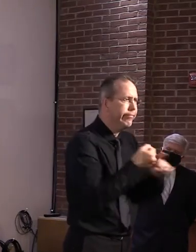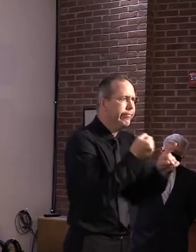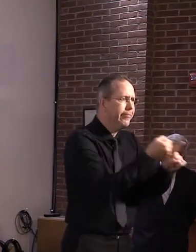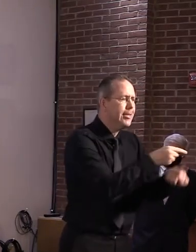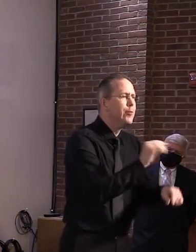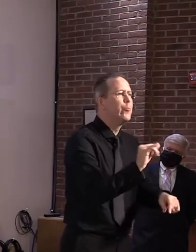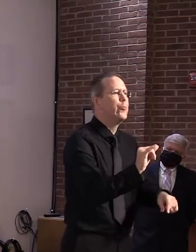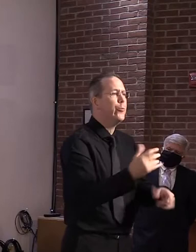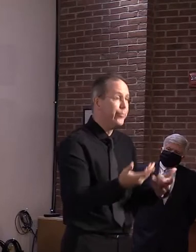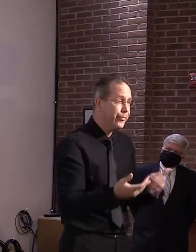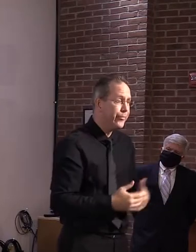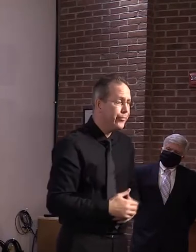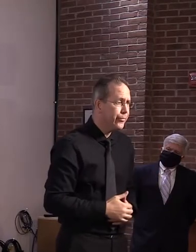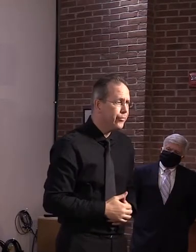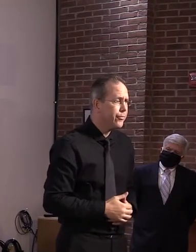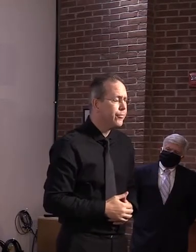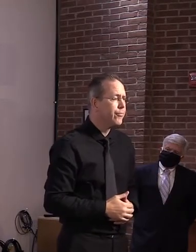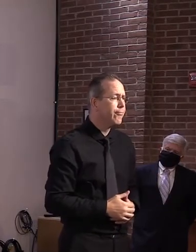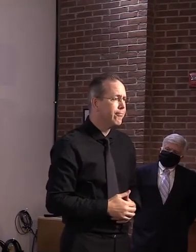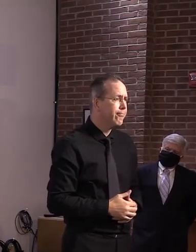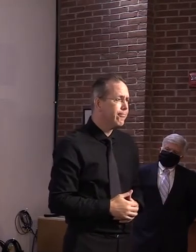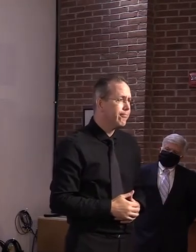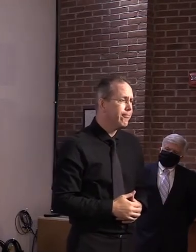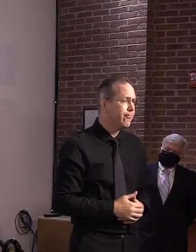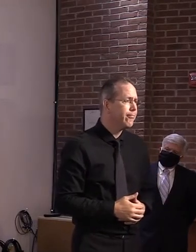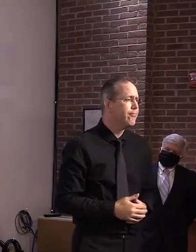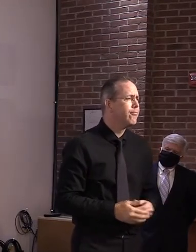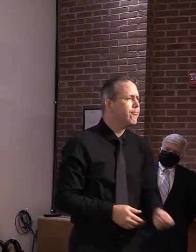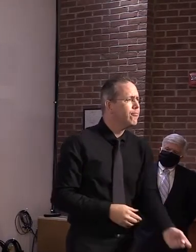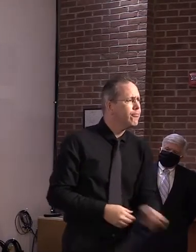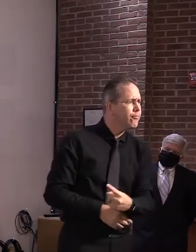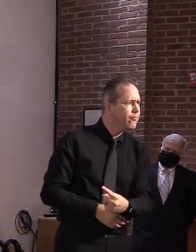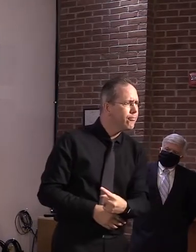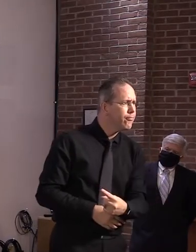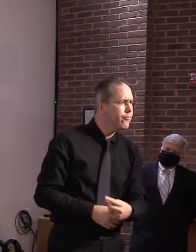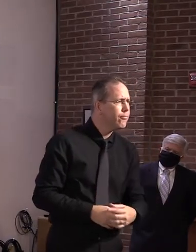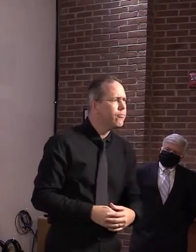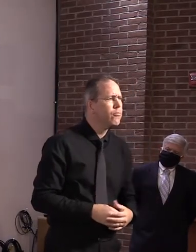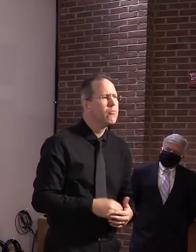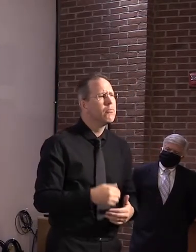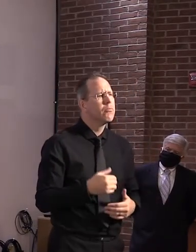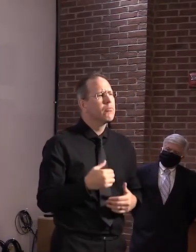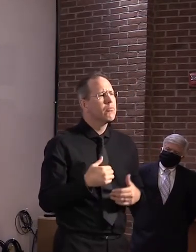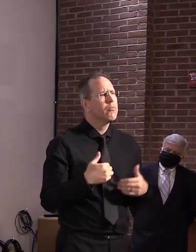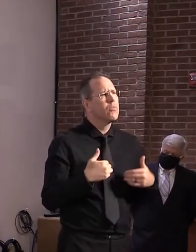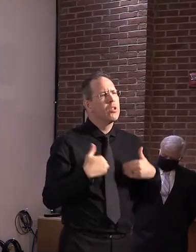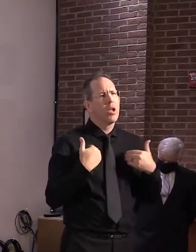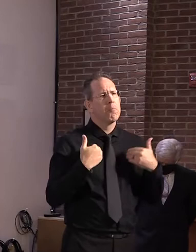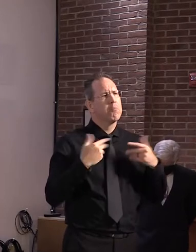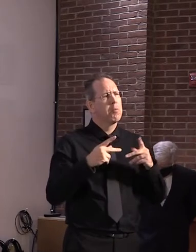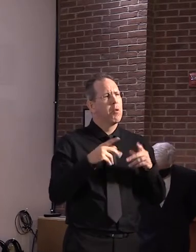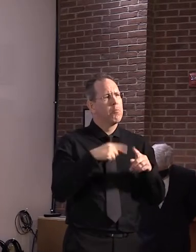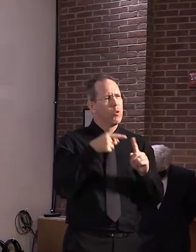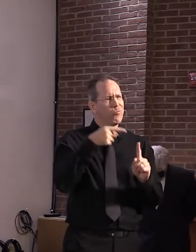And it goes to younger people congregating. There was an incident up here I heard last